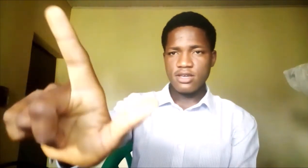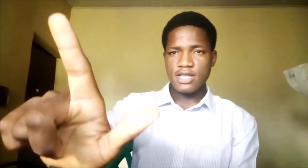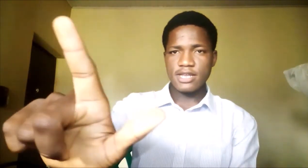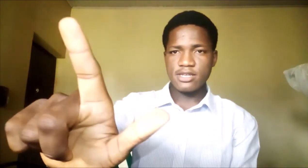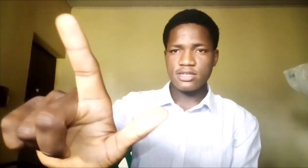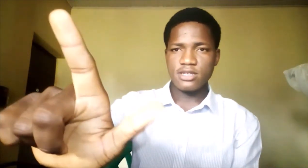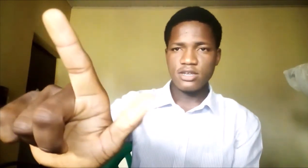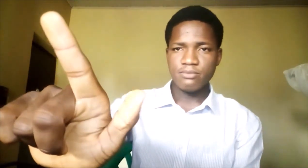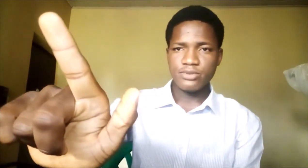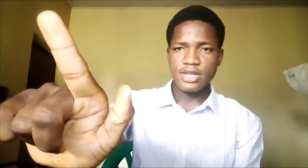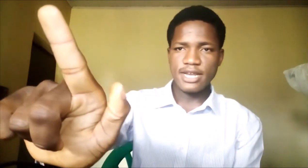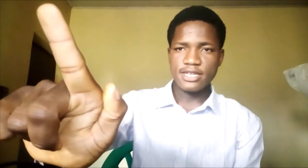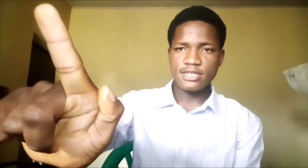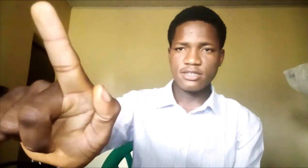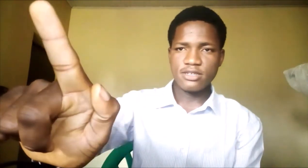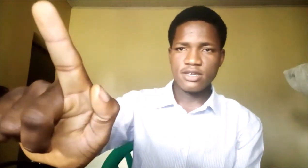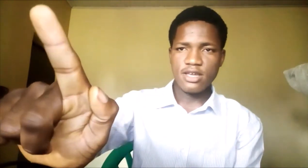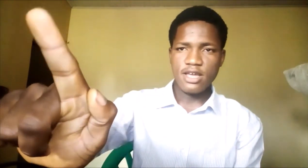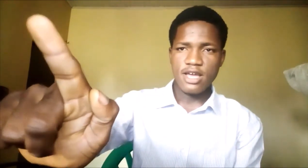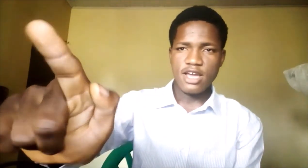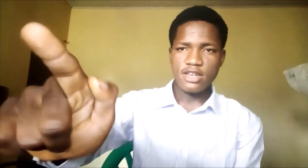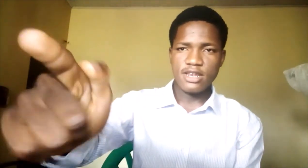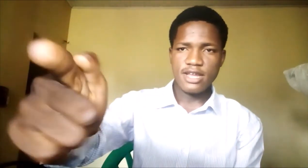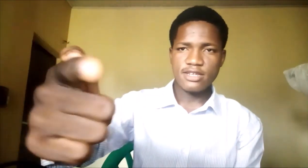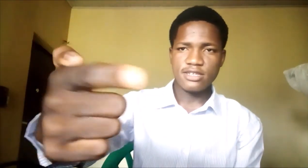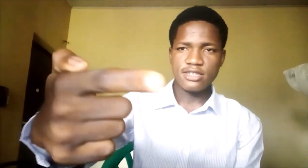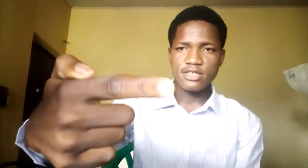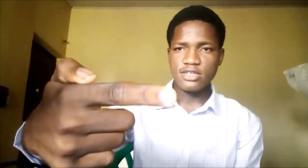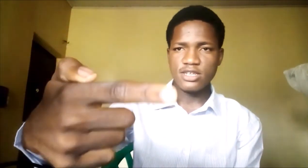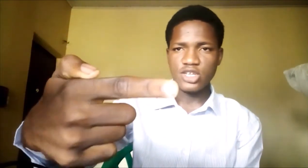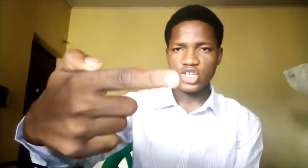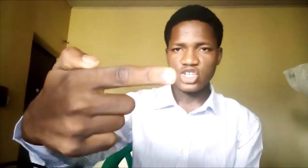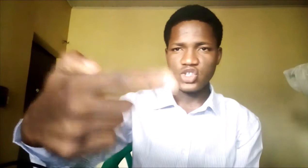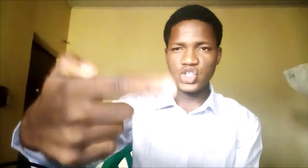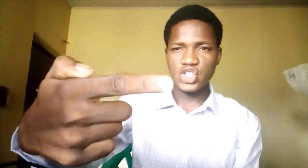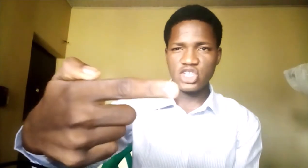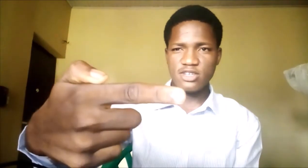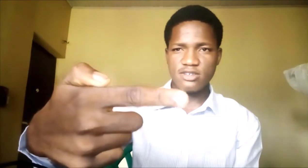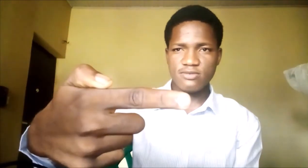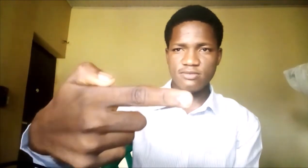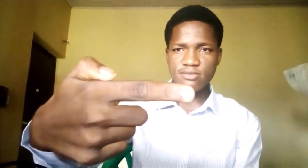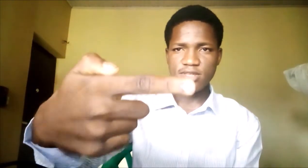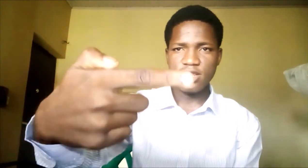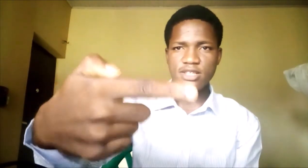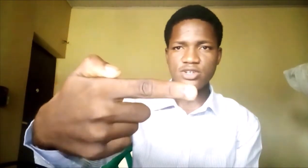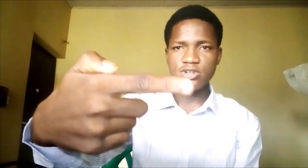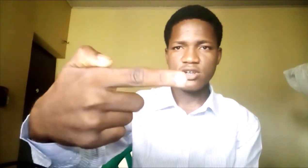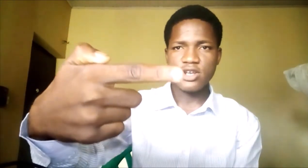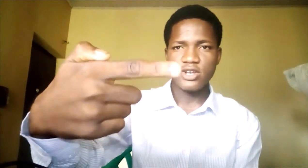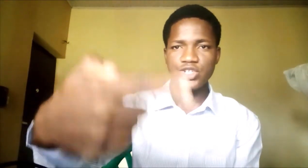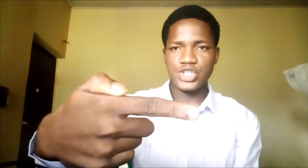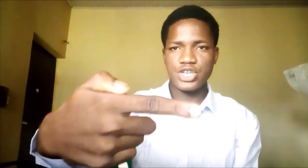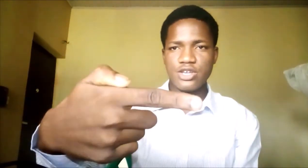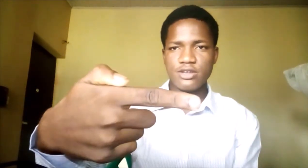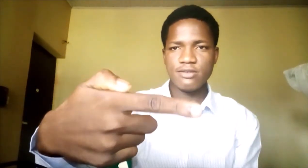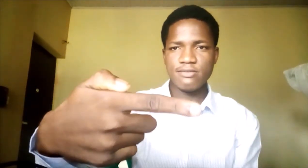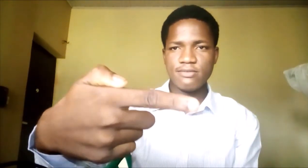Like this. Put it like this. And like this. G. Letter G.